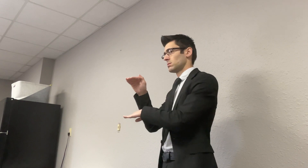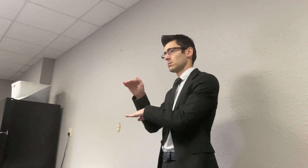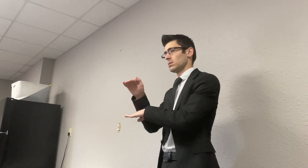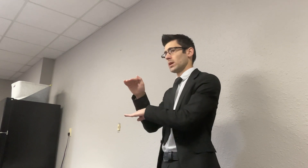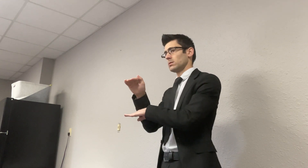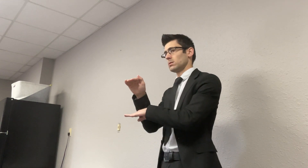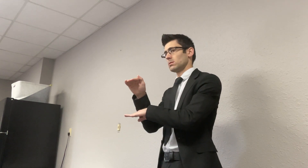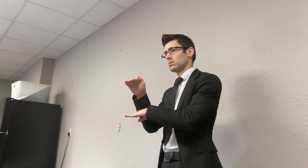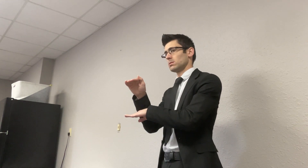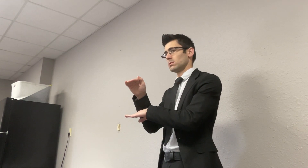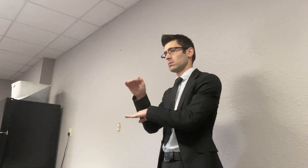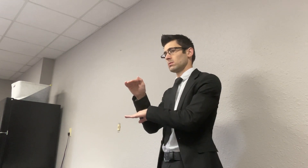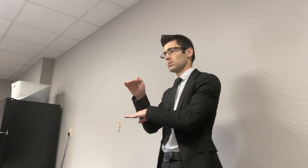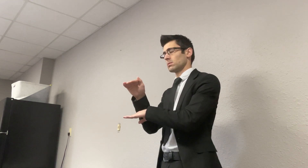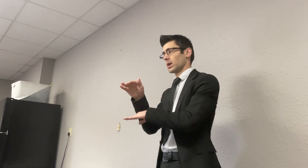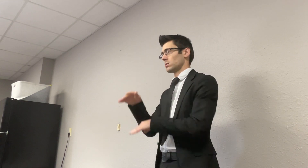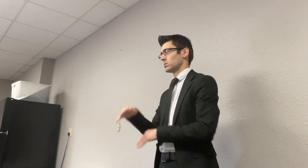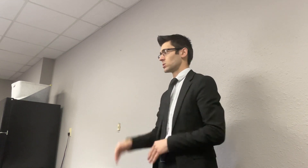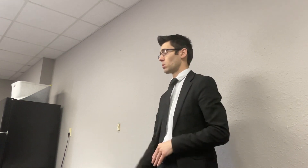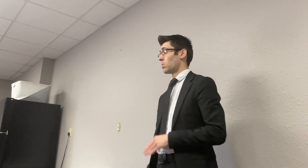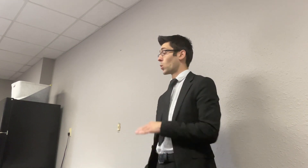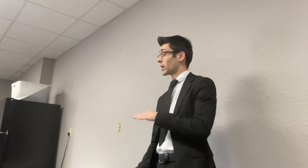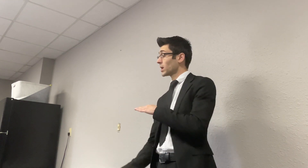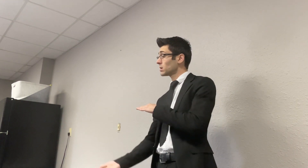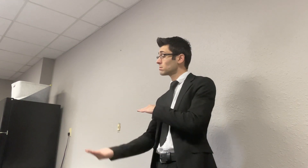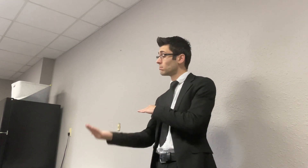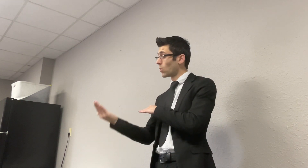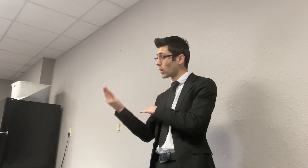Night. Okay, so morning, morning,